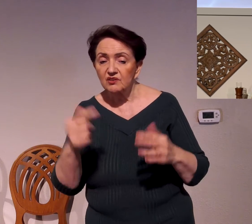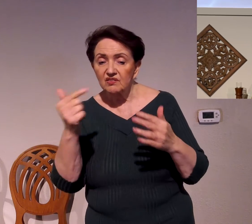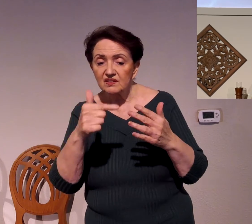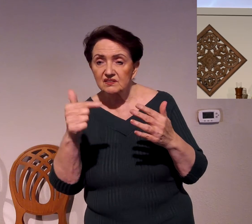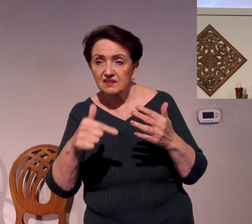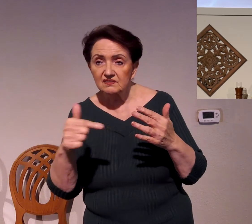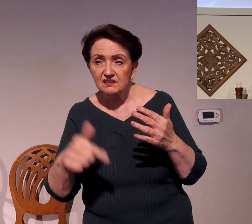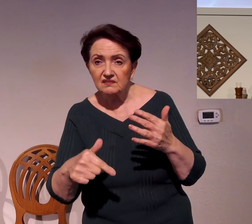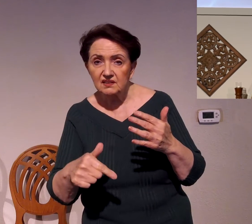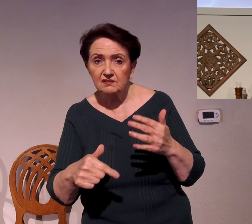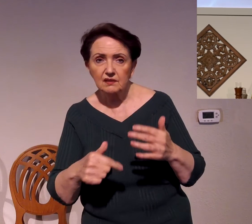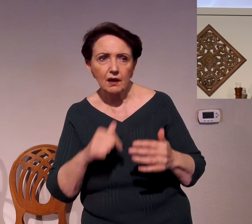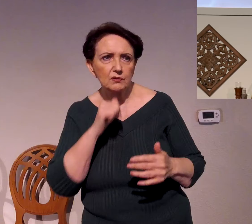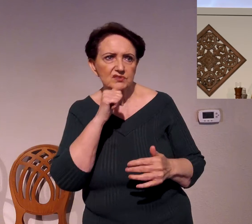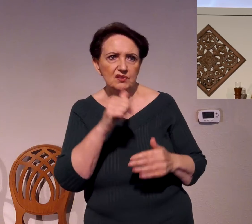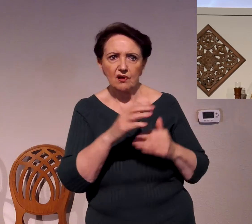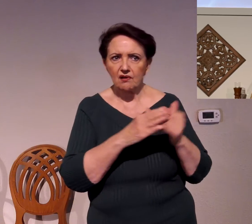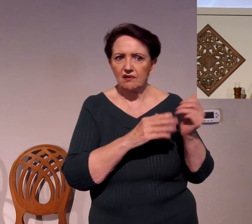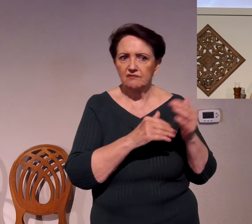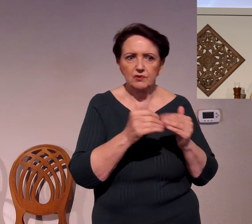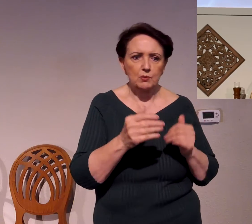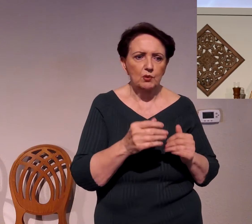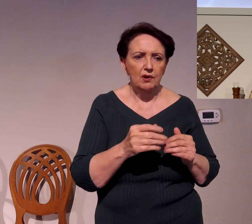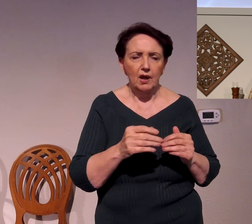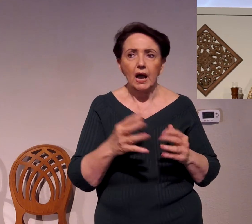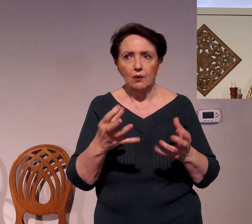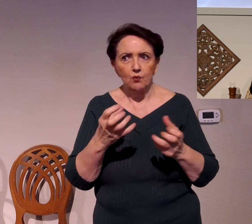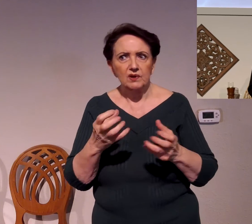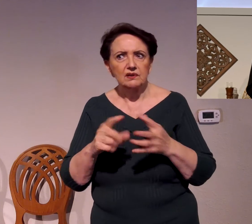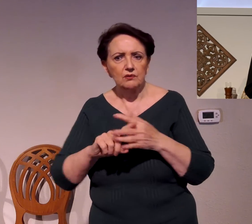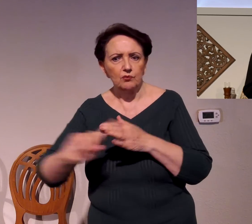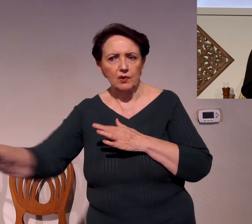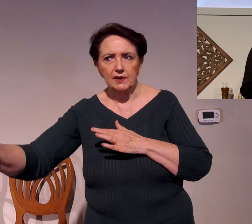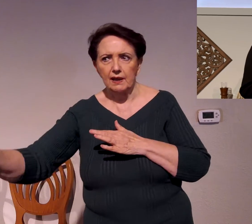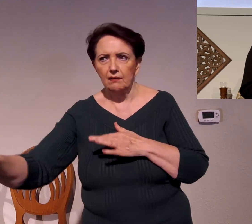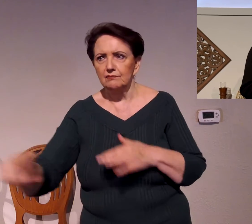was so uncomfortable I wanted to run out of the room.